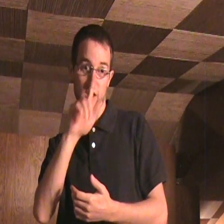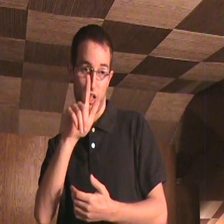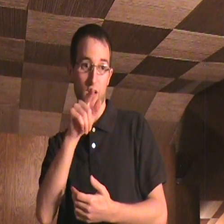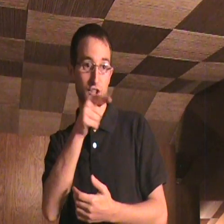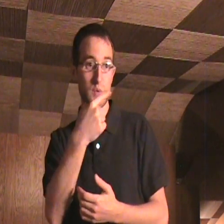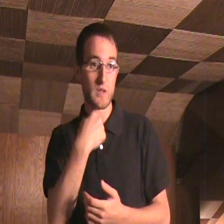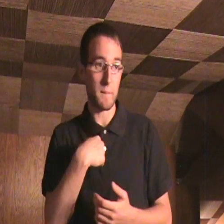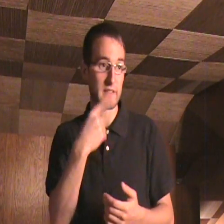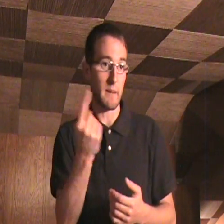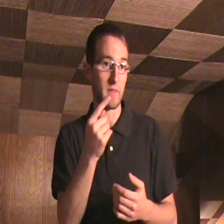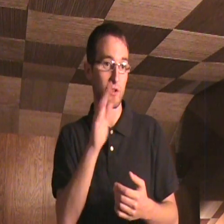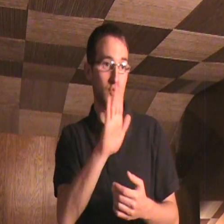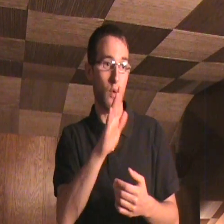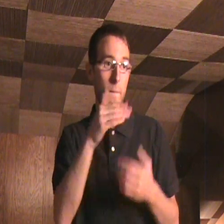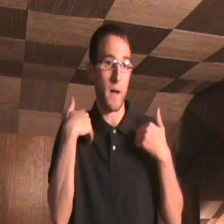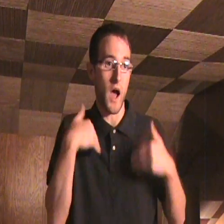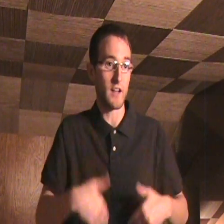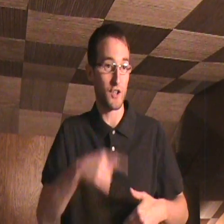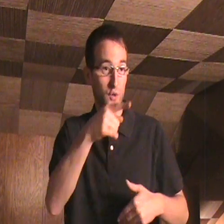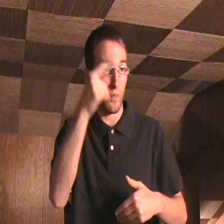body that you think is a naming word?